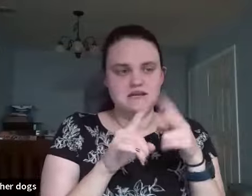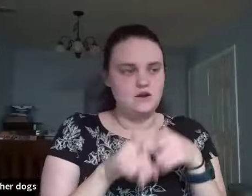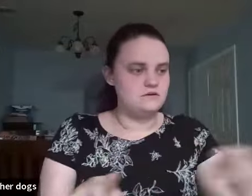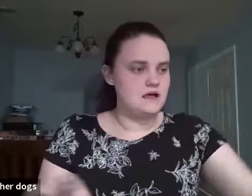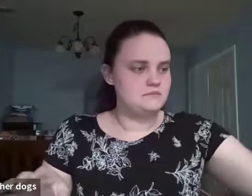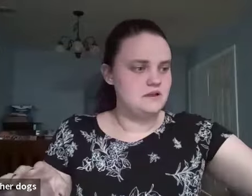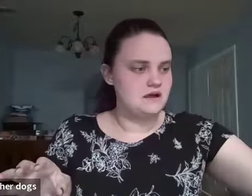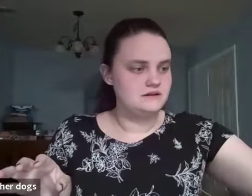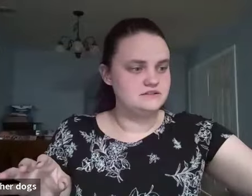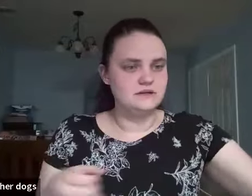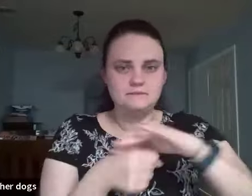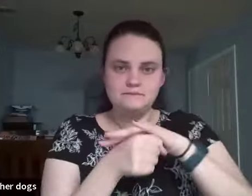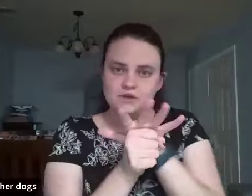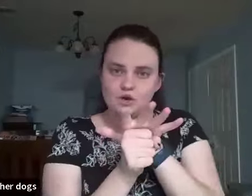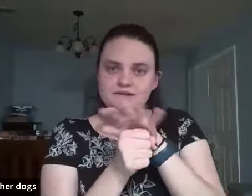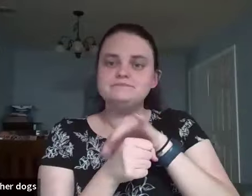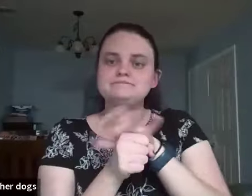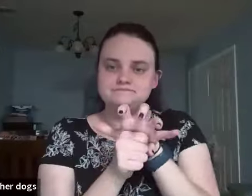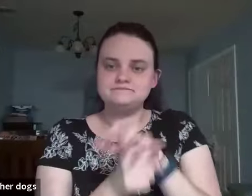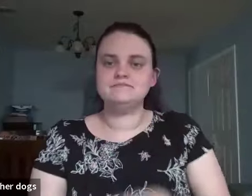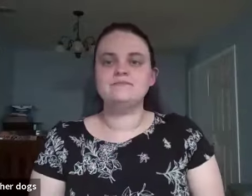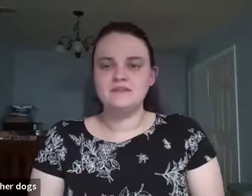that overlap applying to it. COVID.